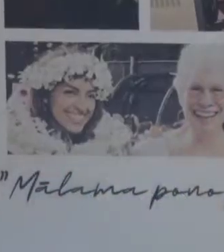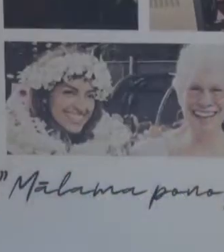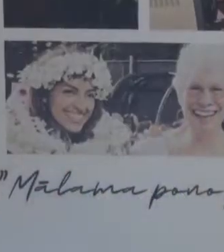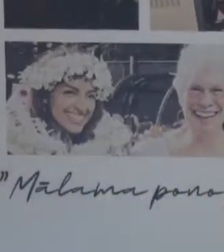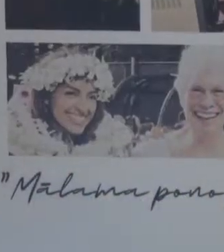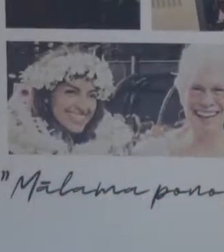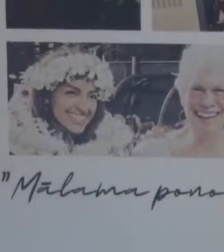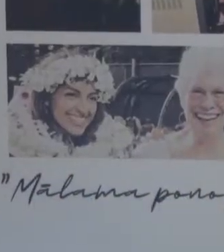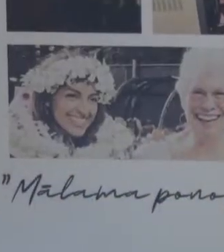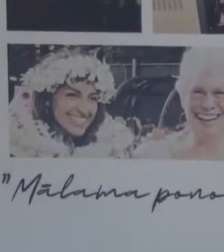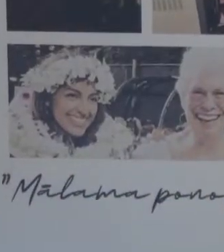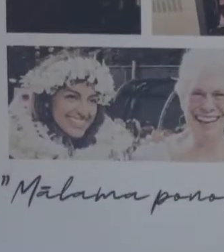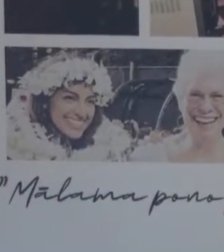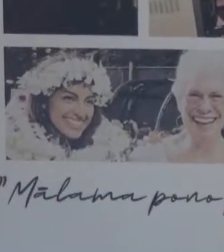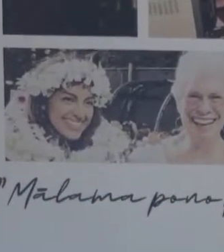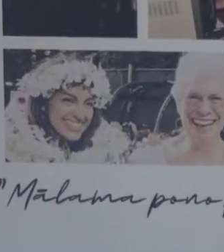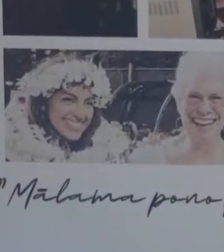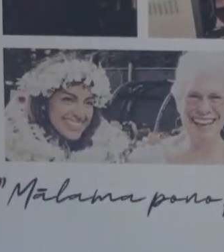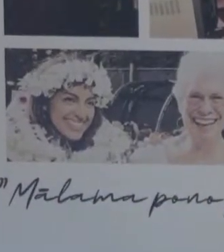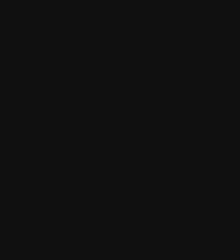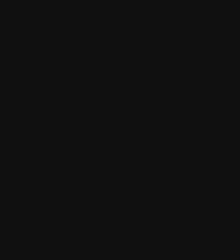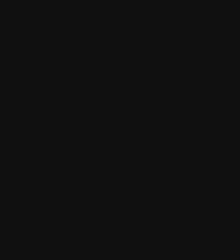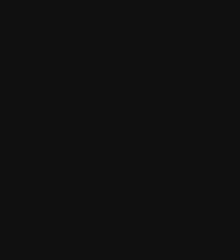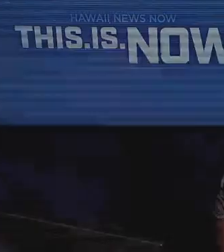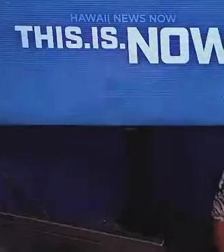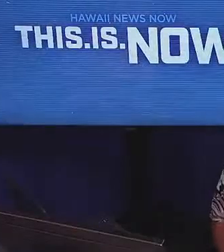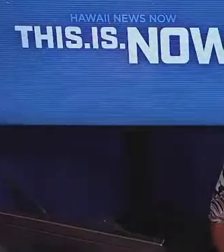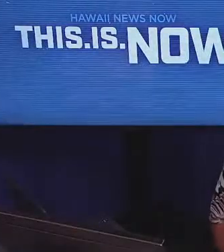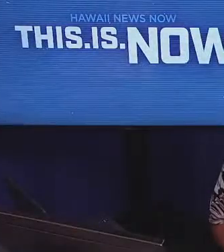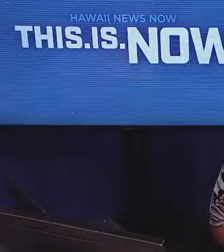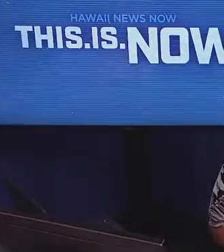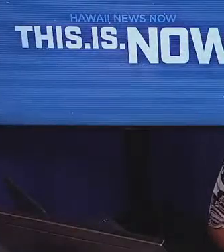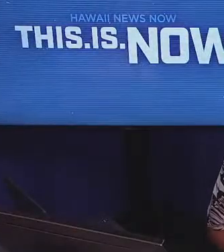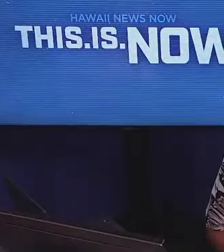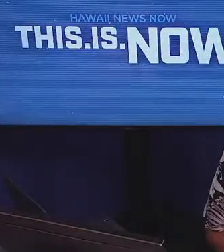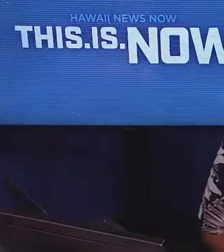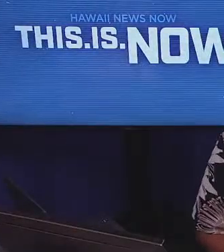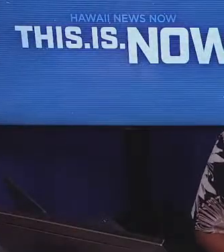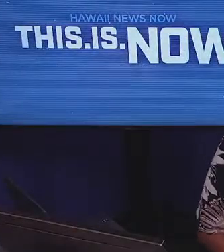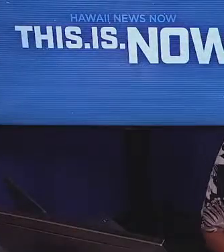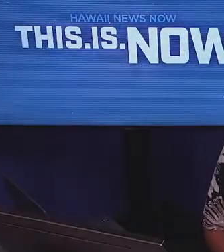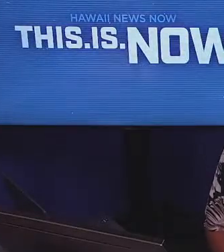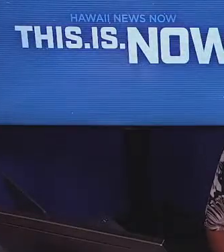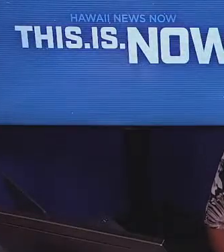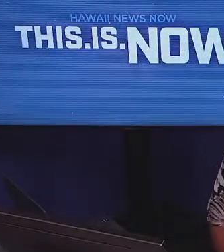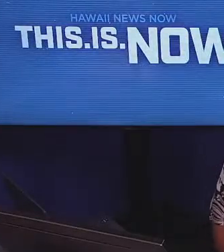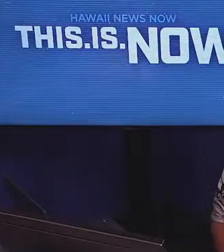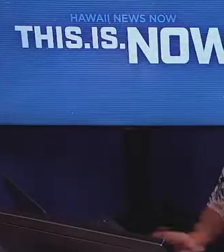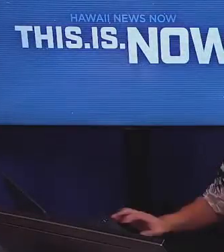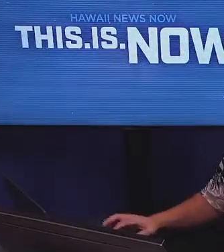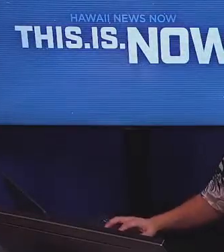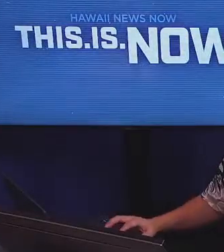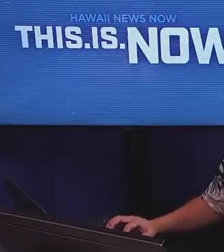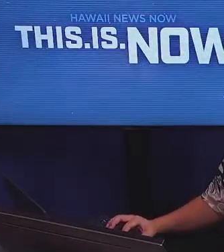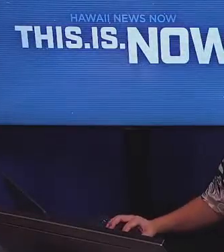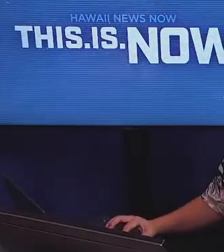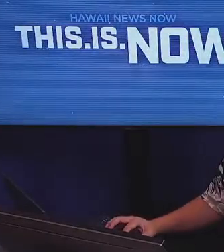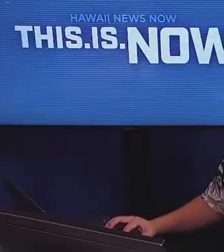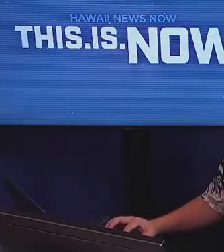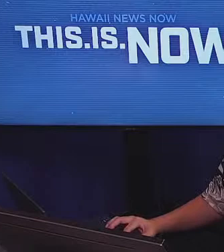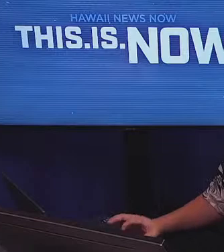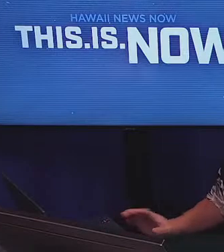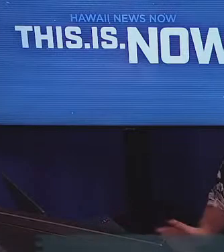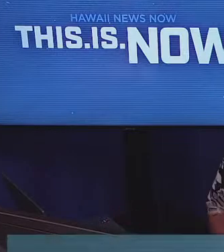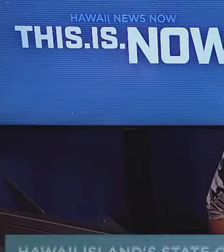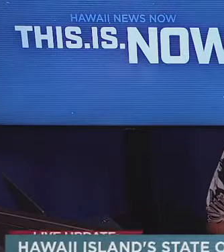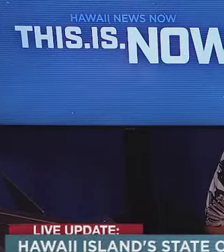Kyle Chinen, Hawaii News Now. Thank you so much for that report, Kyle. Once again, we do apologize.